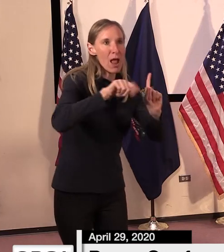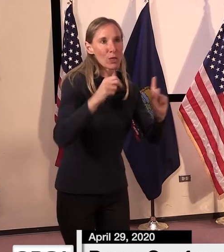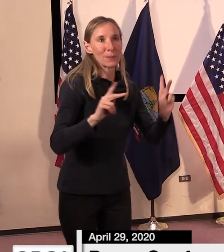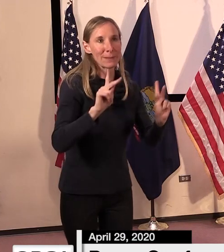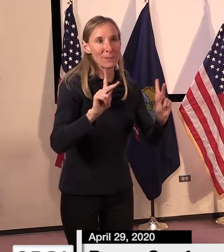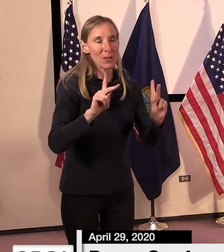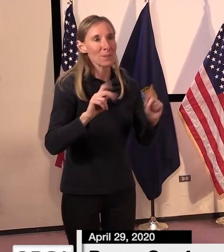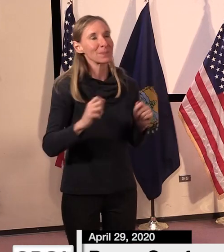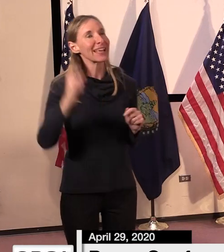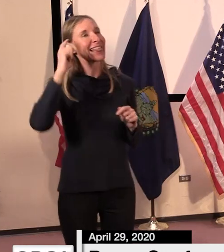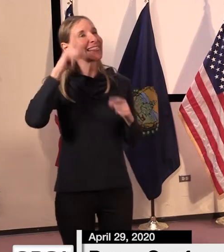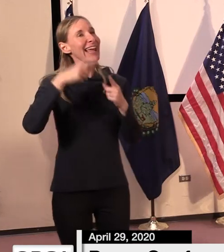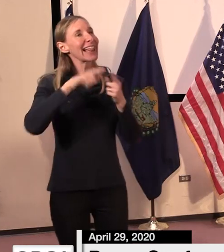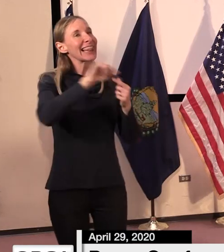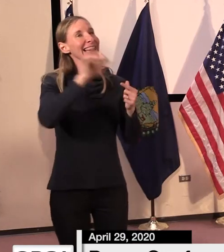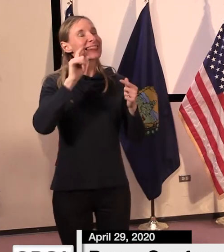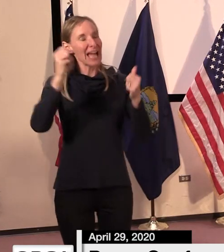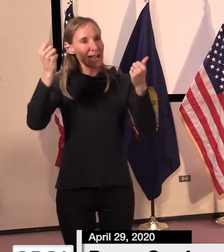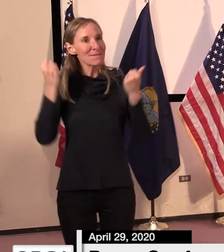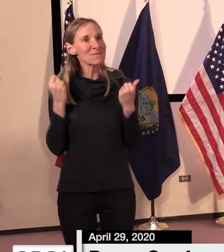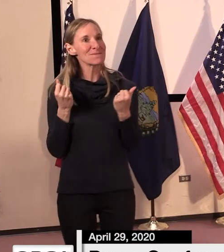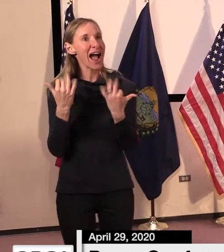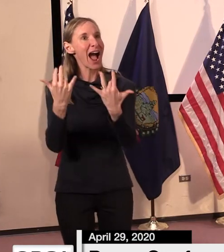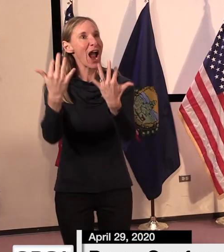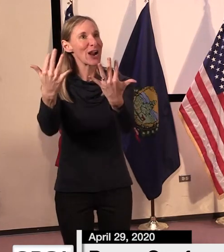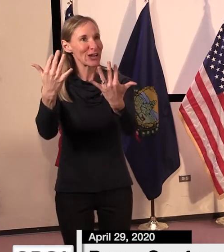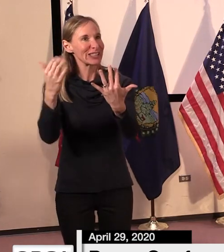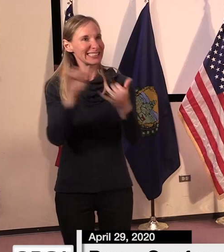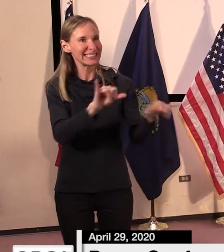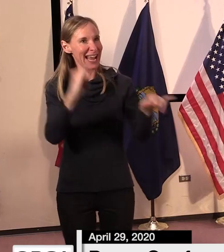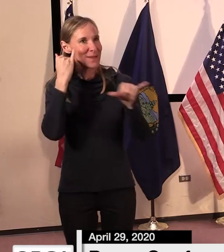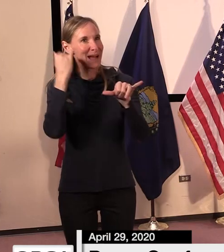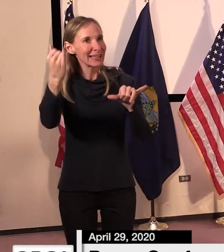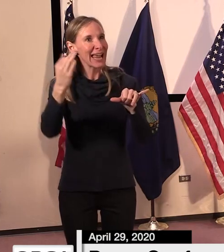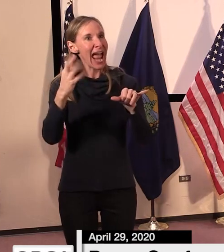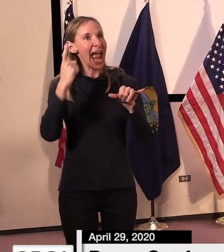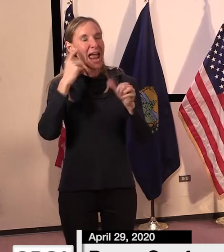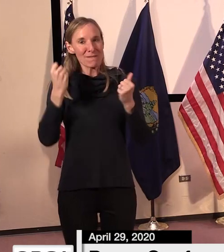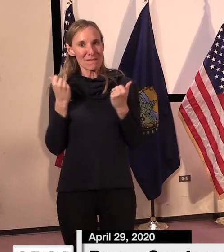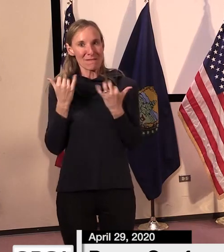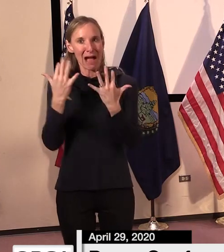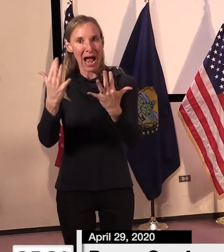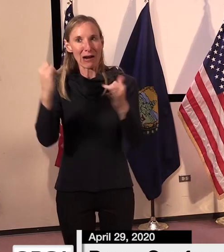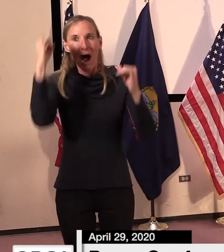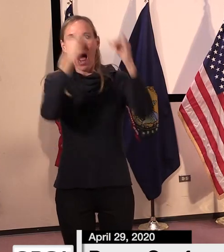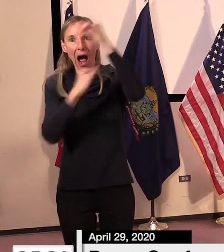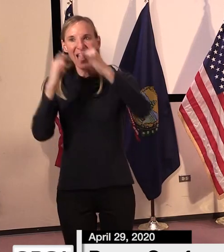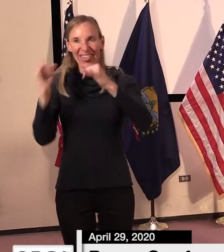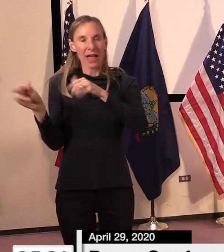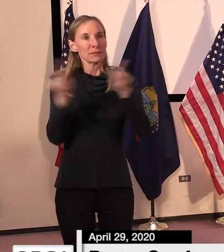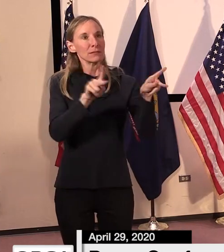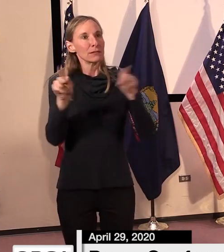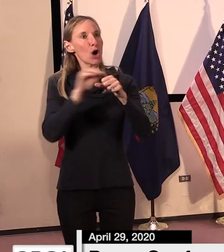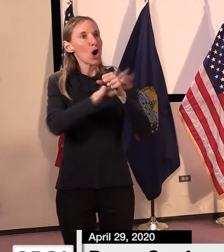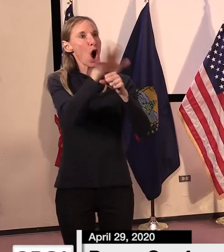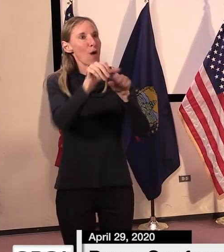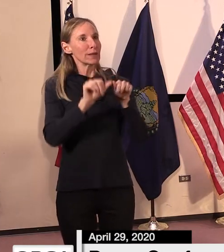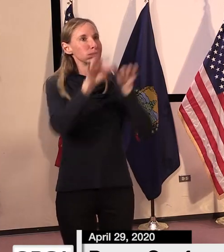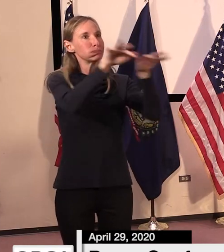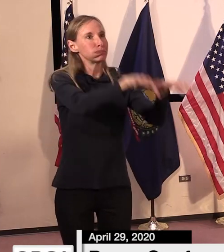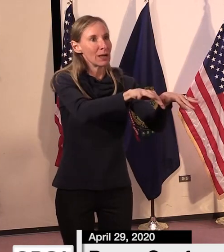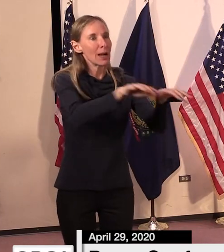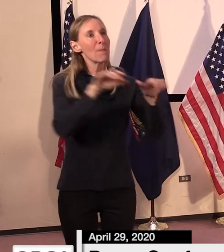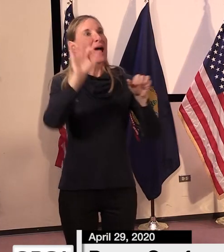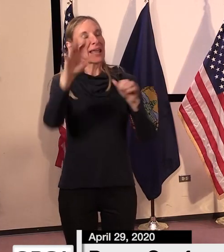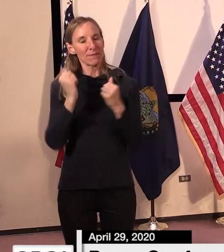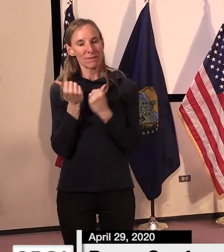testing will allow us to spot those embers early, and contact tracing allows us to surround it in